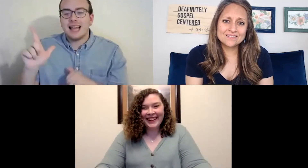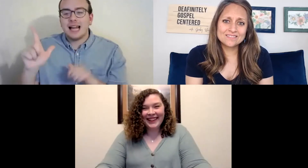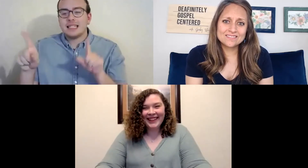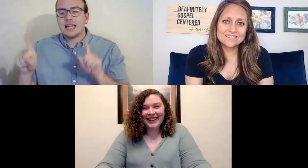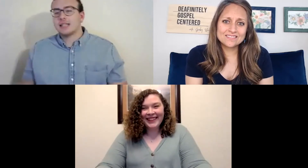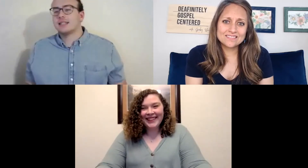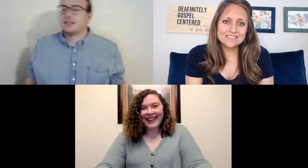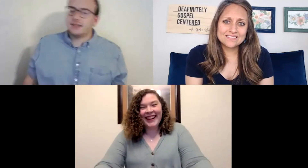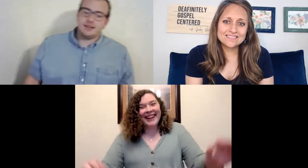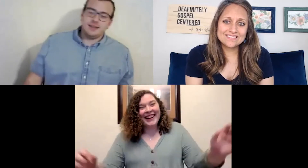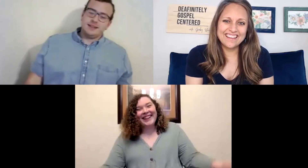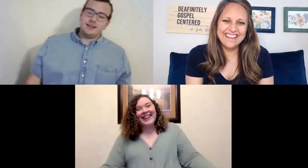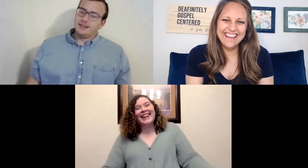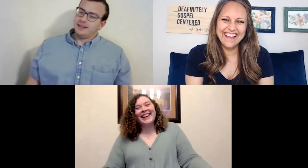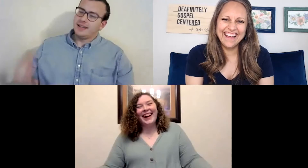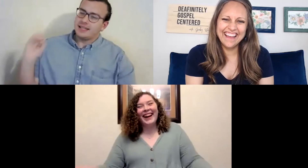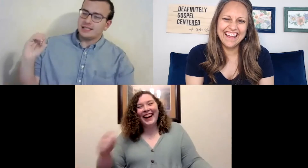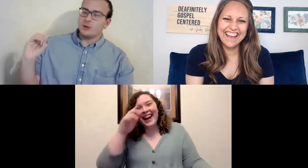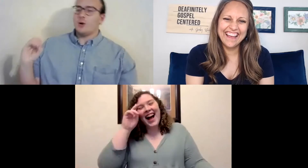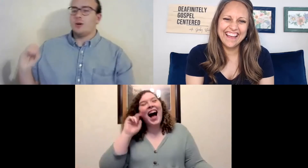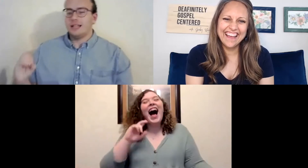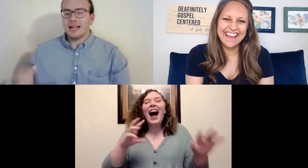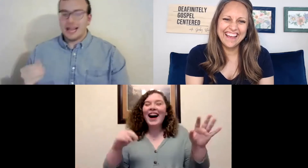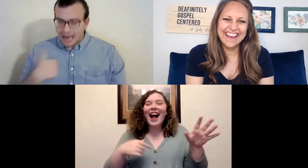0. It's like, I'm trying.